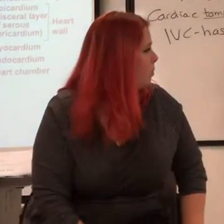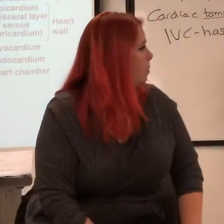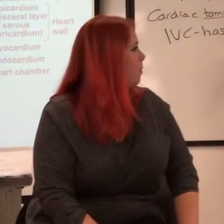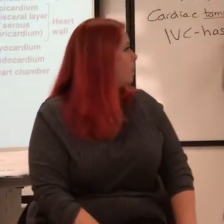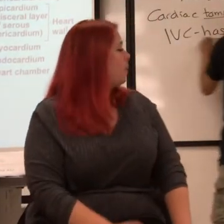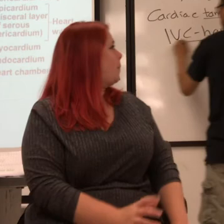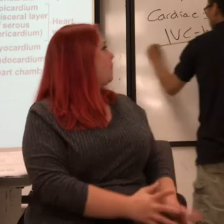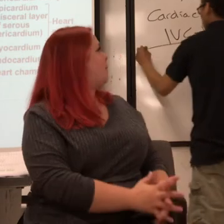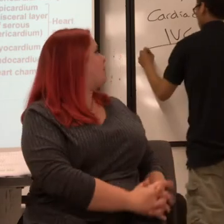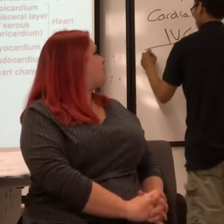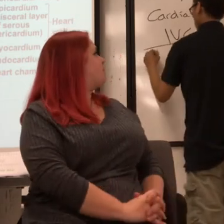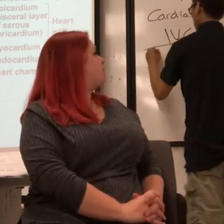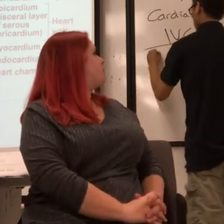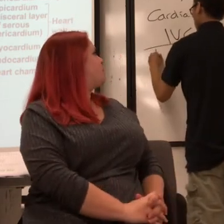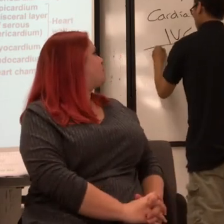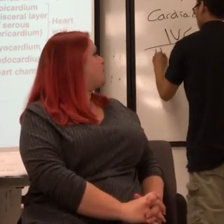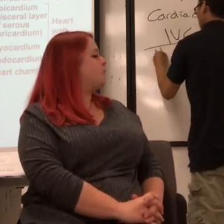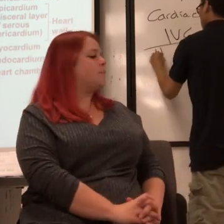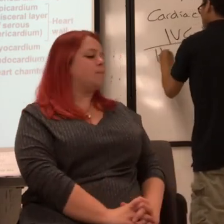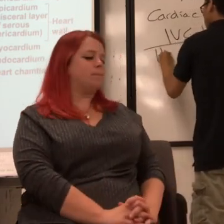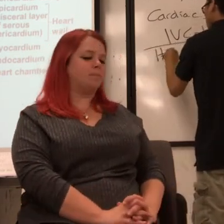Call this